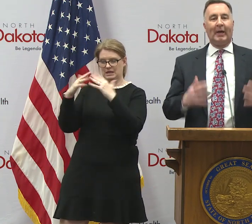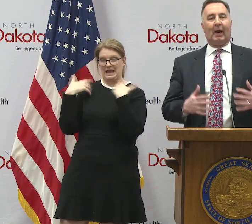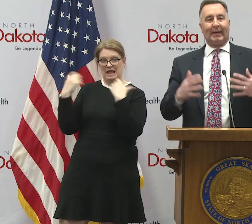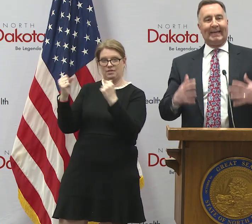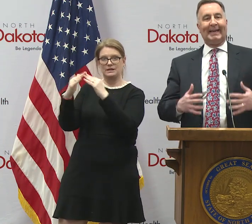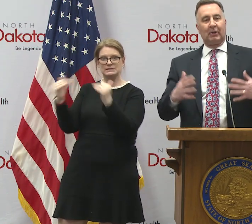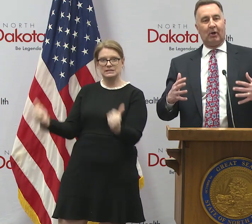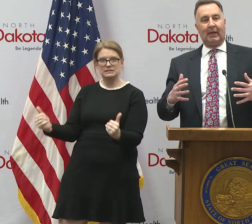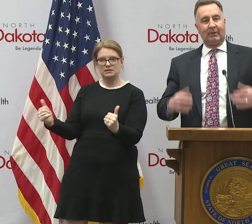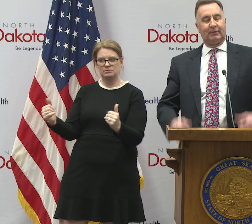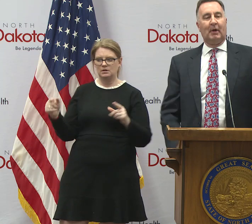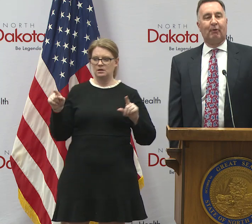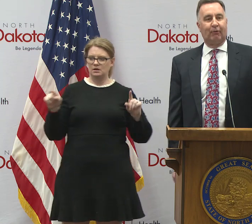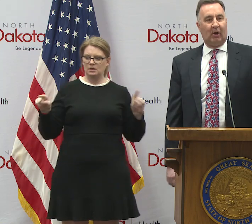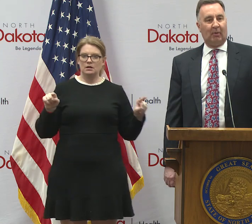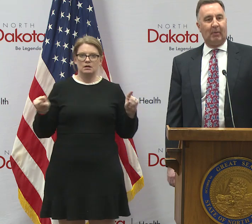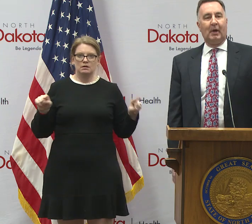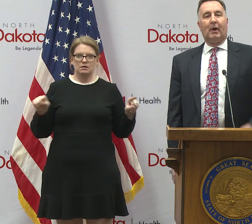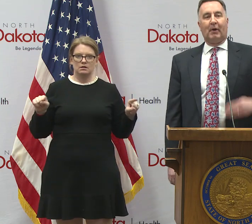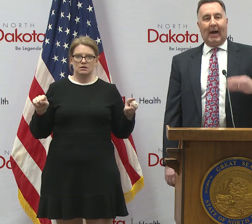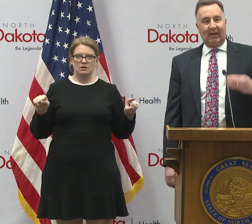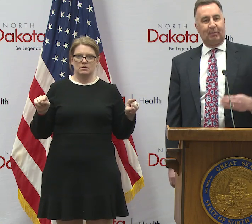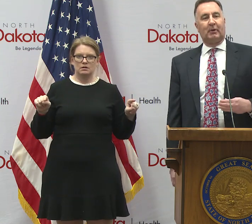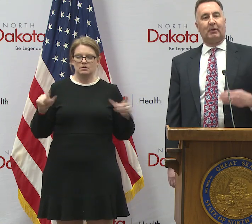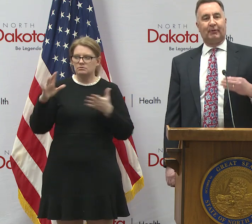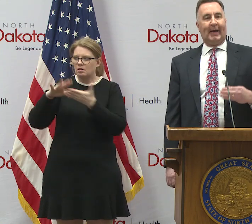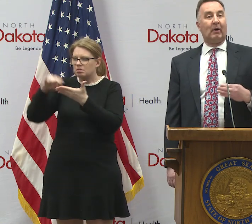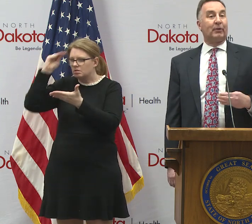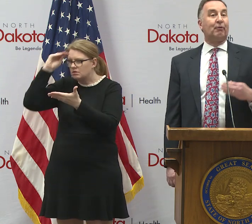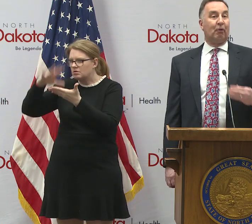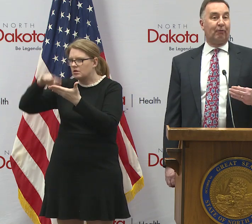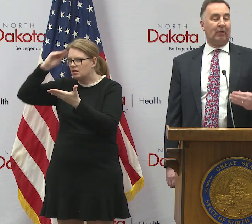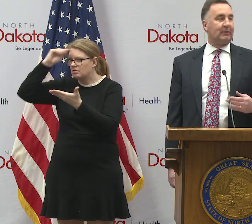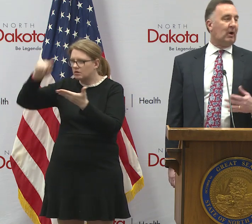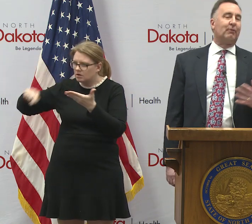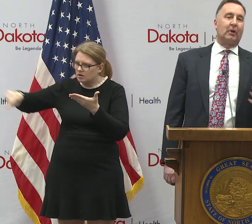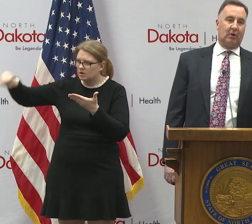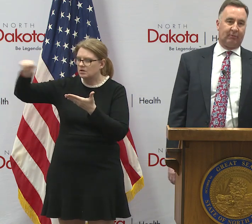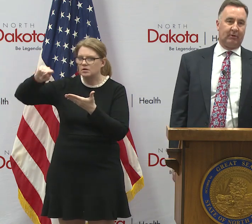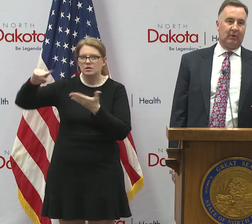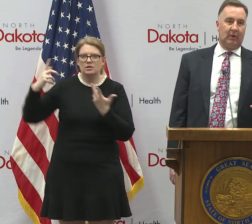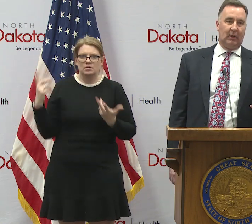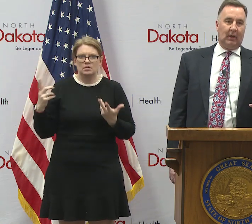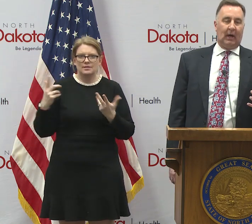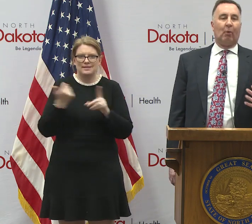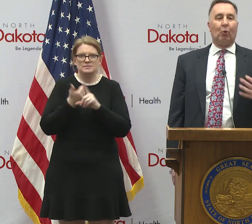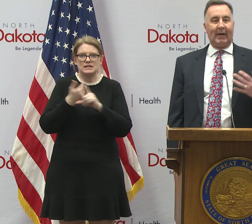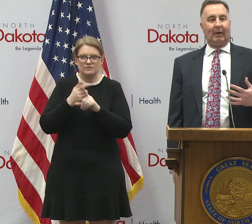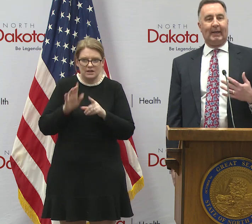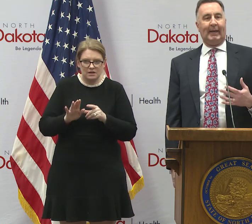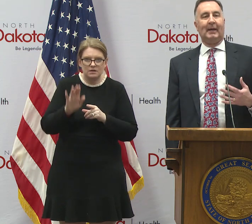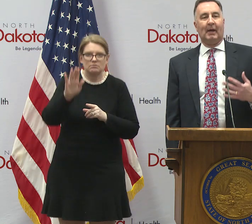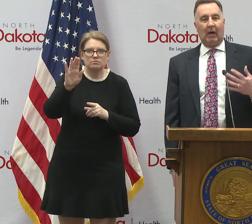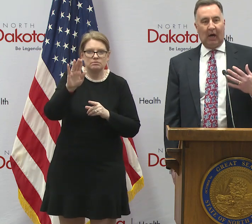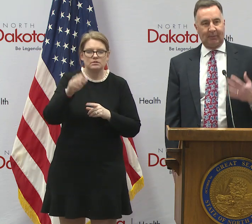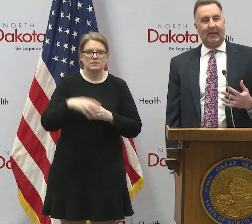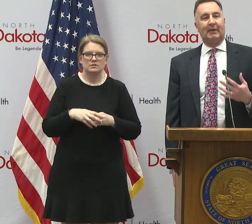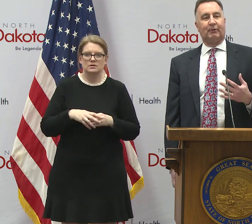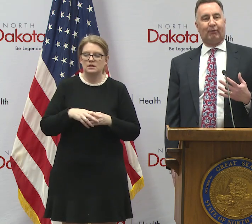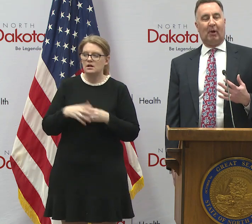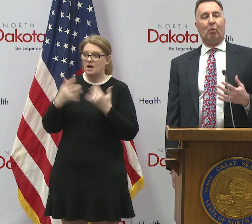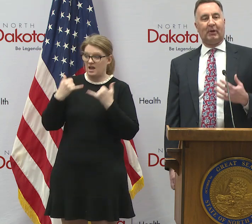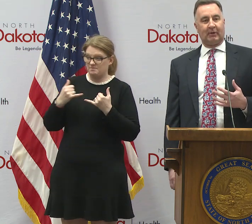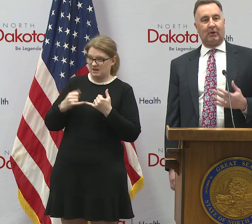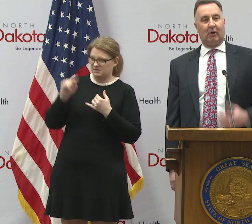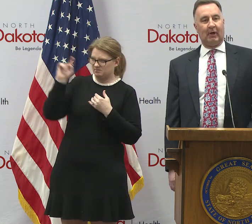system, and we are getting learnings from hospitals that are at the forefront of the curve. We are getting